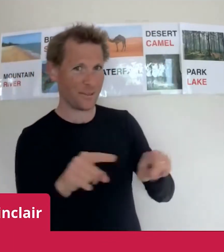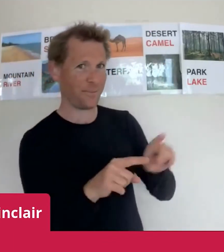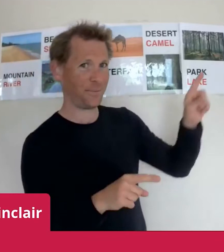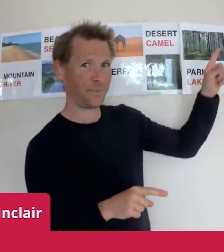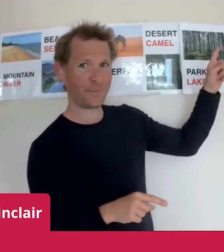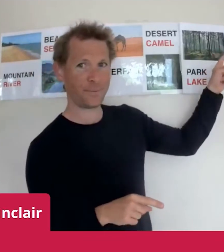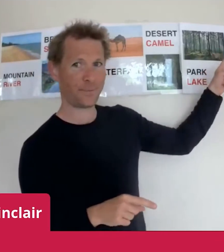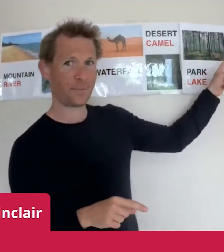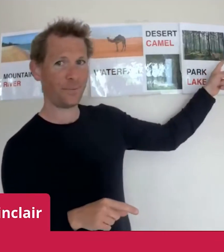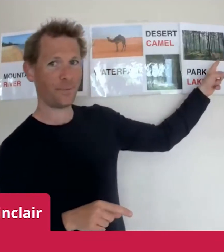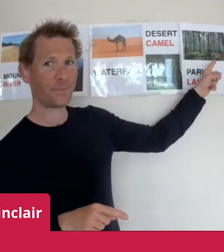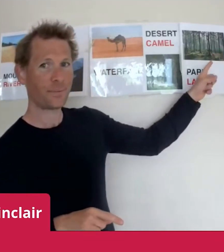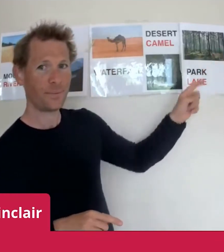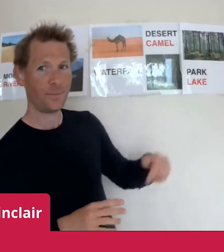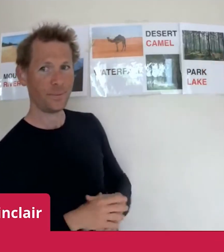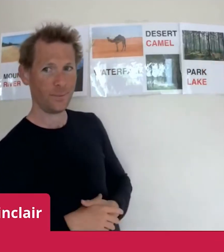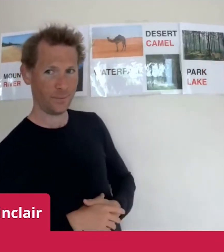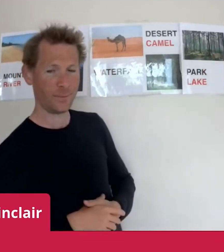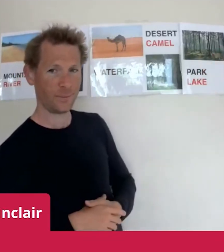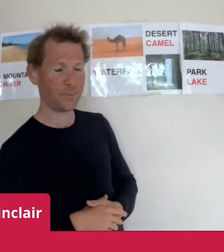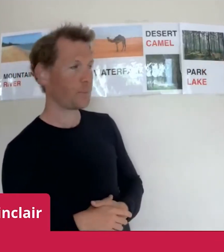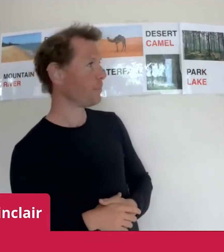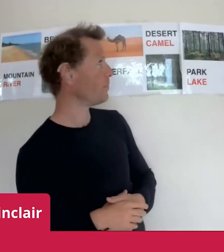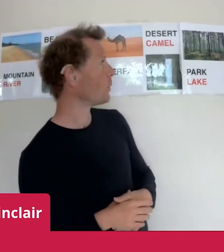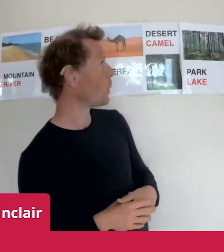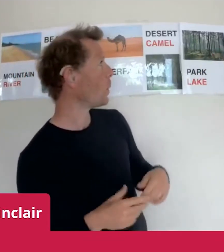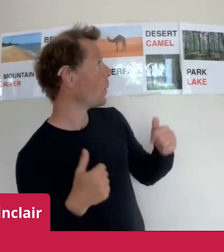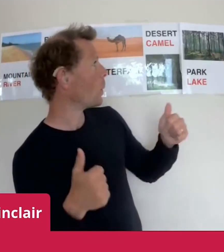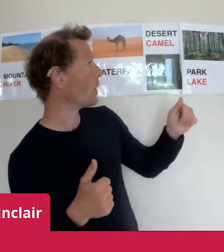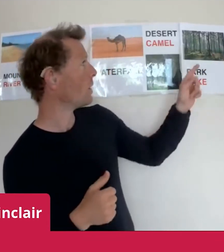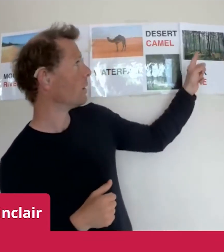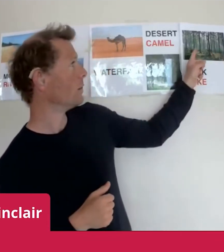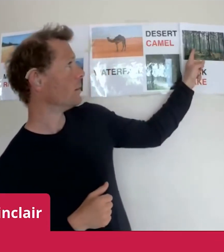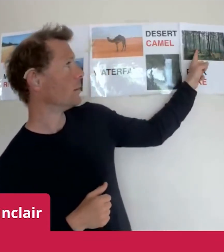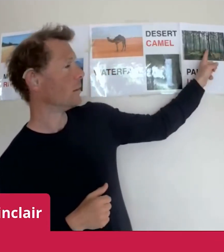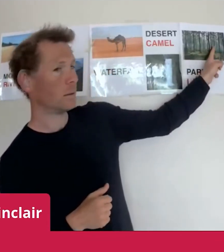Now we've got one more sheet to look at.